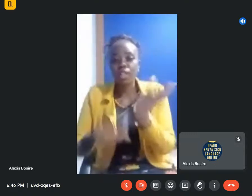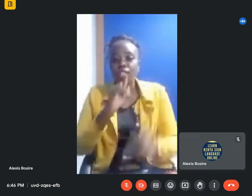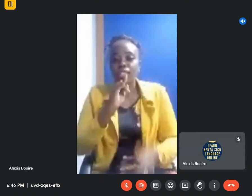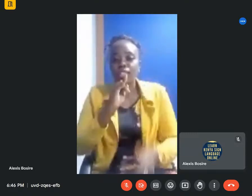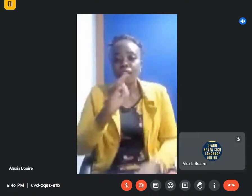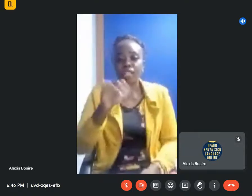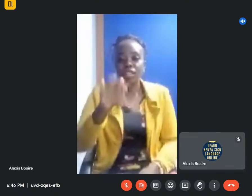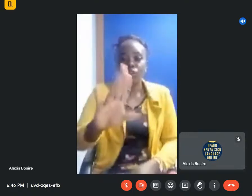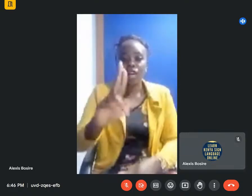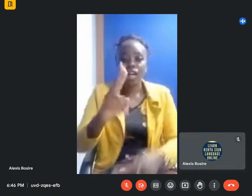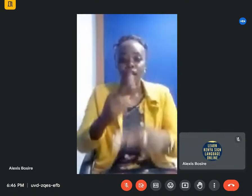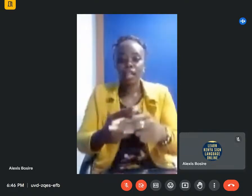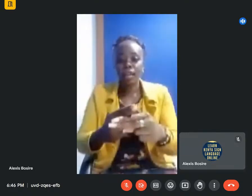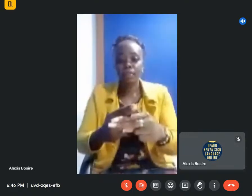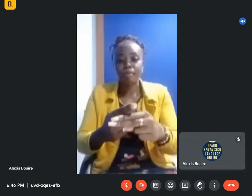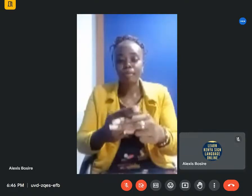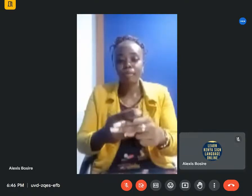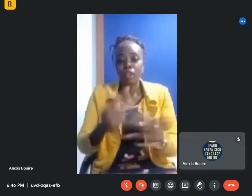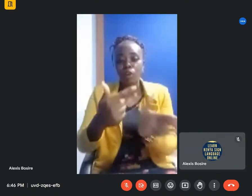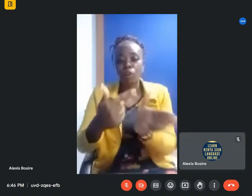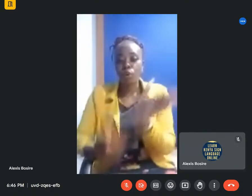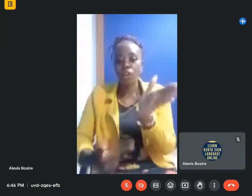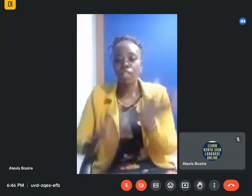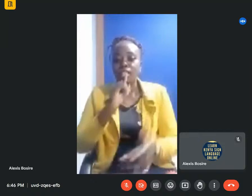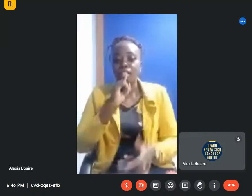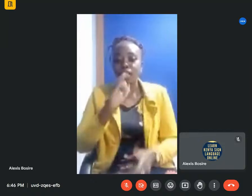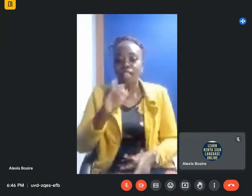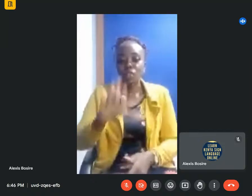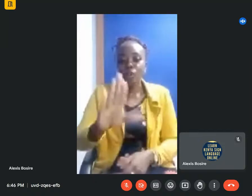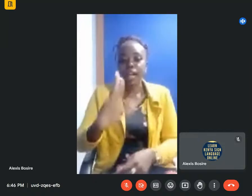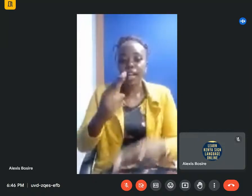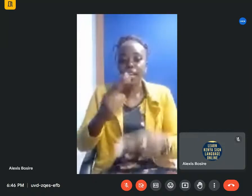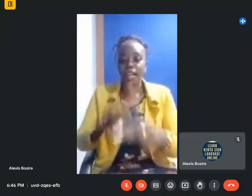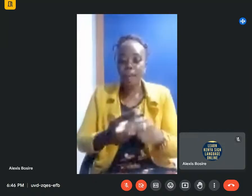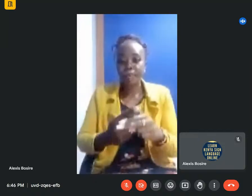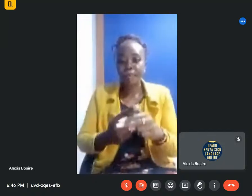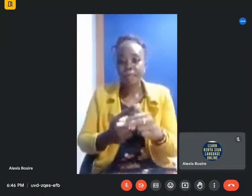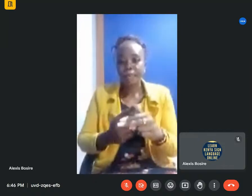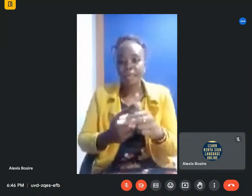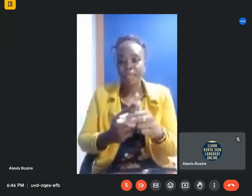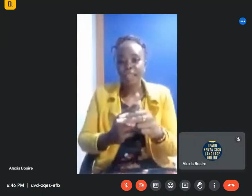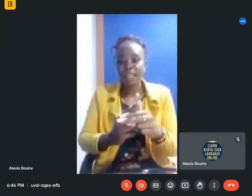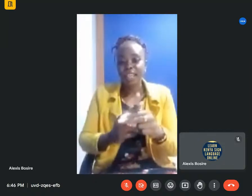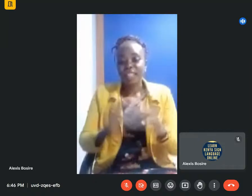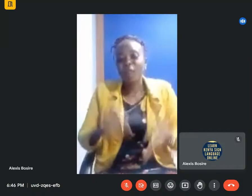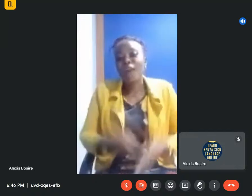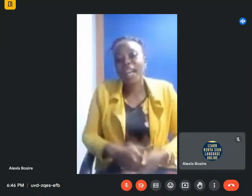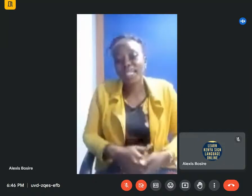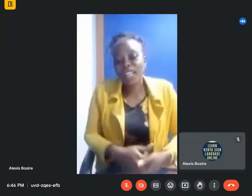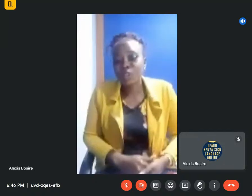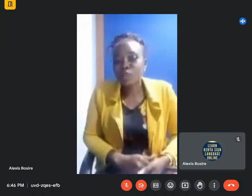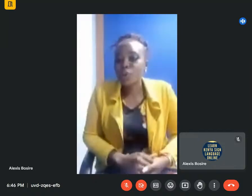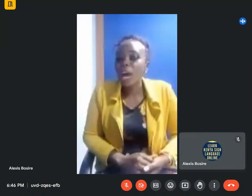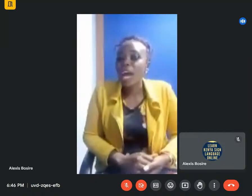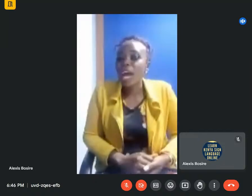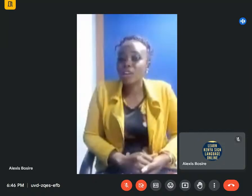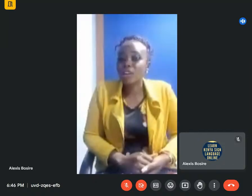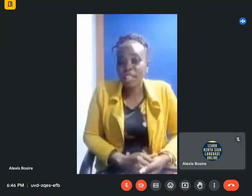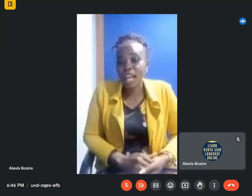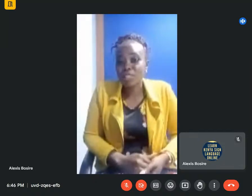what is your name? What is your name? That is why we're asking you to enroll with us.